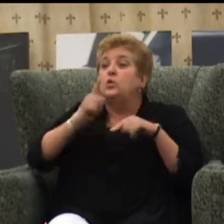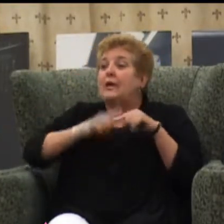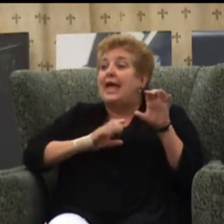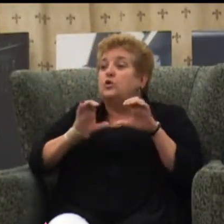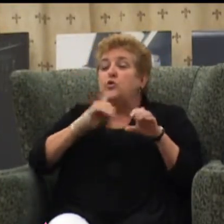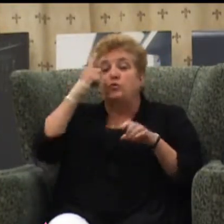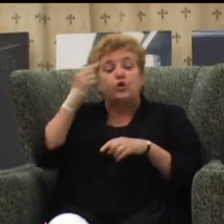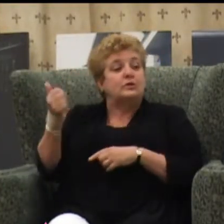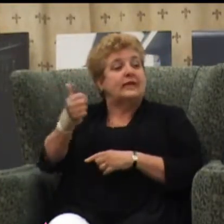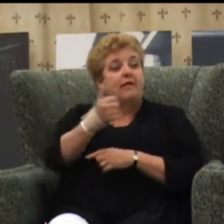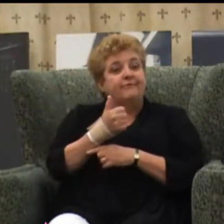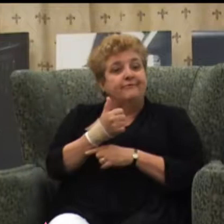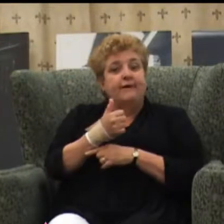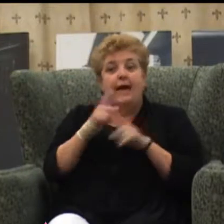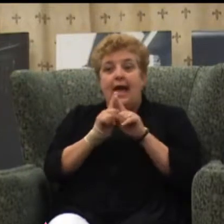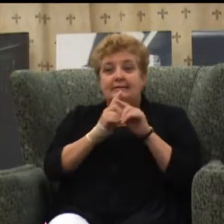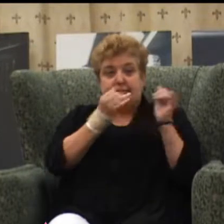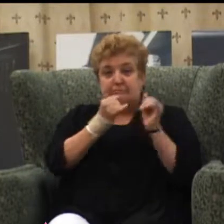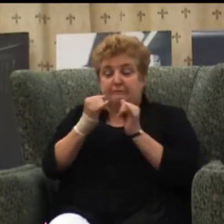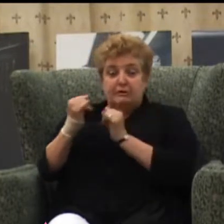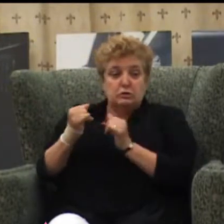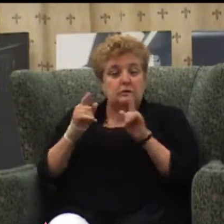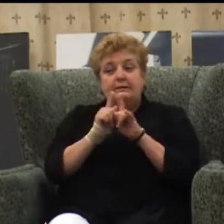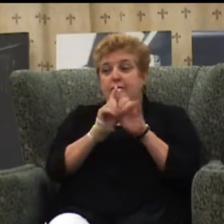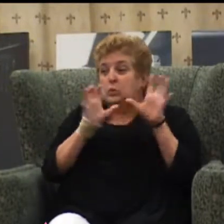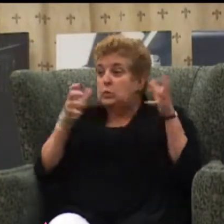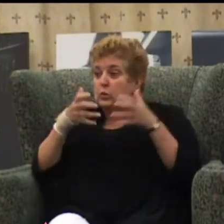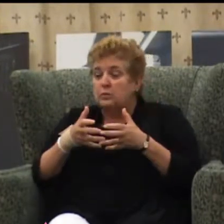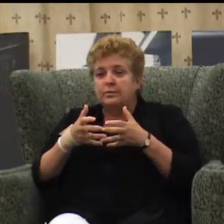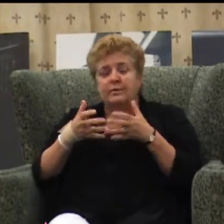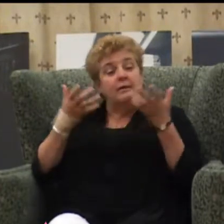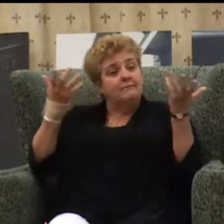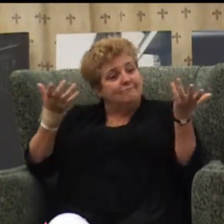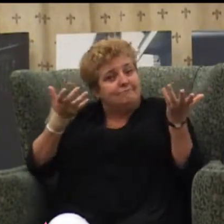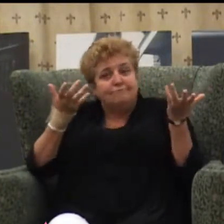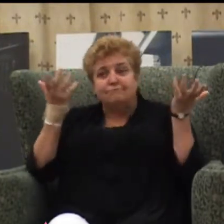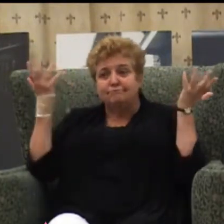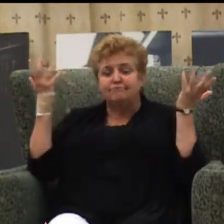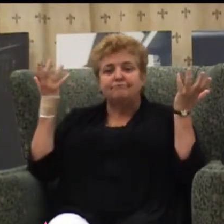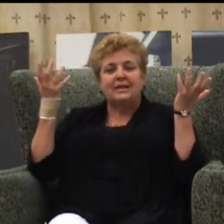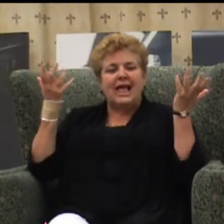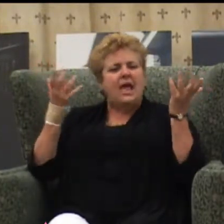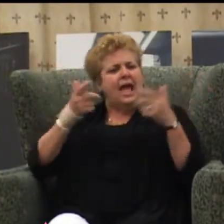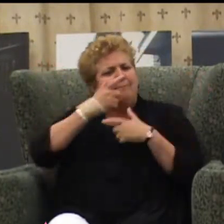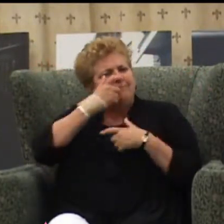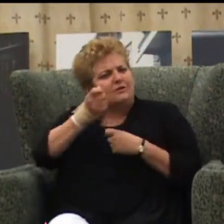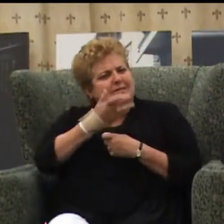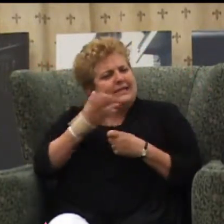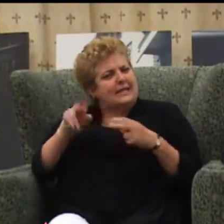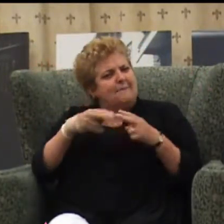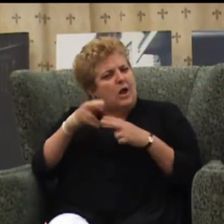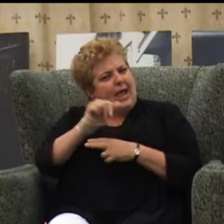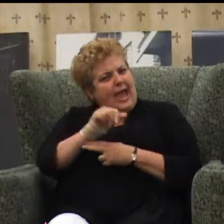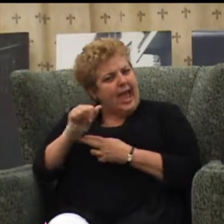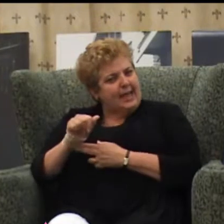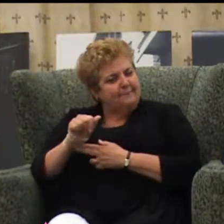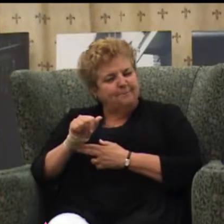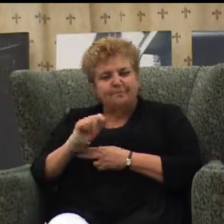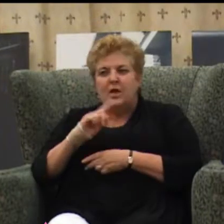as a society, what I could never do. And, the interesting thing about AA, we talk about the steps as